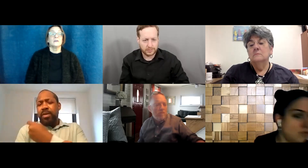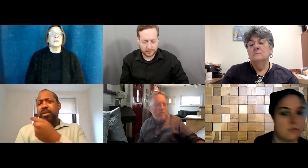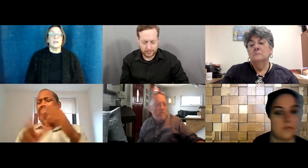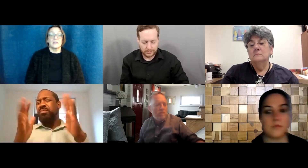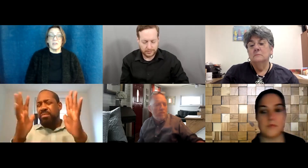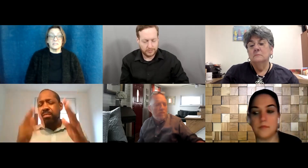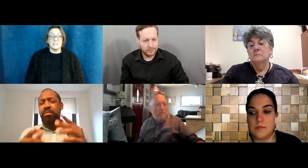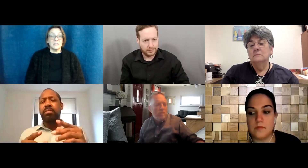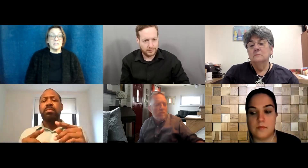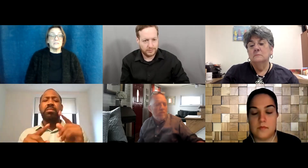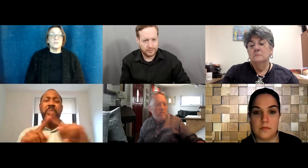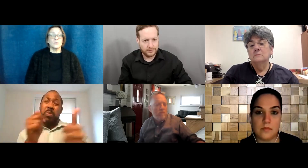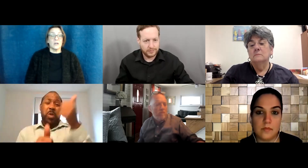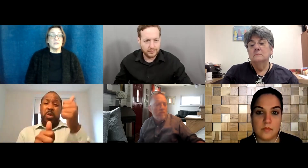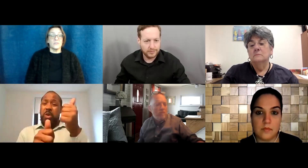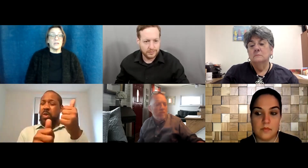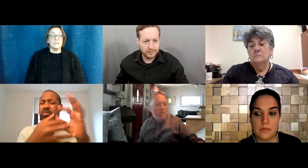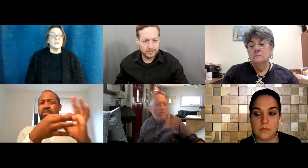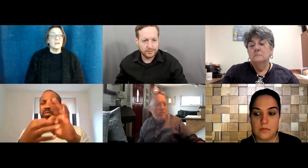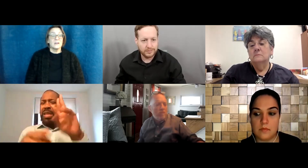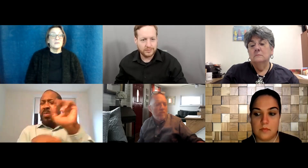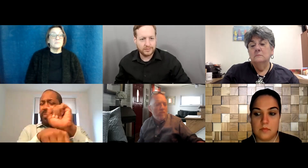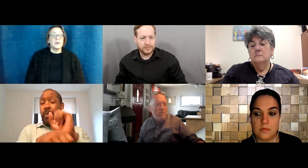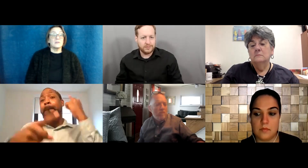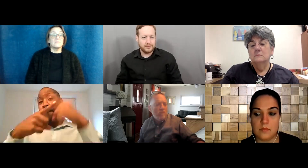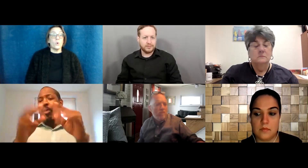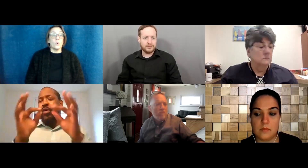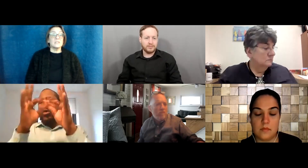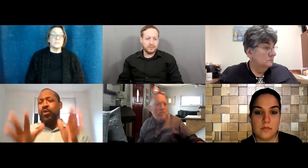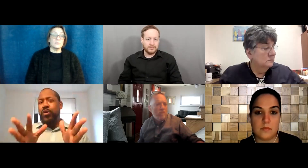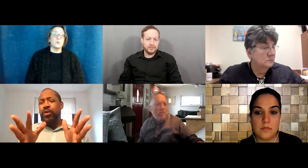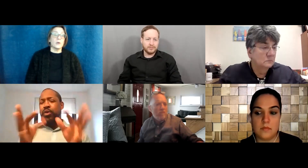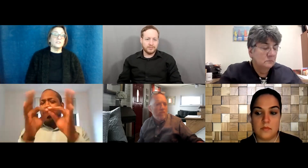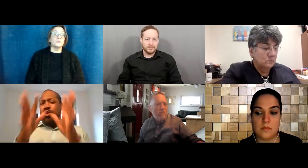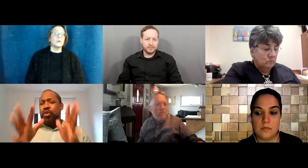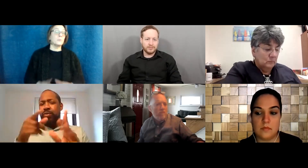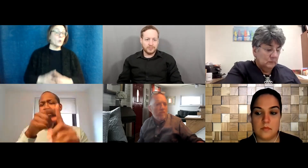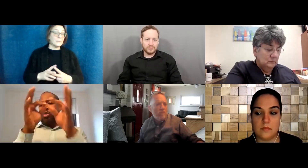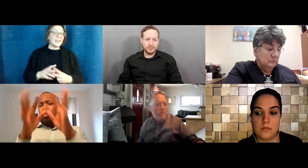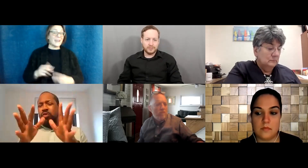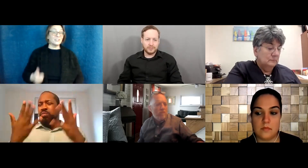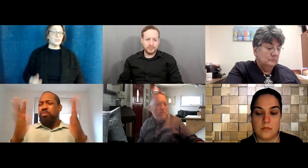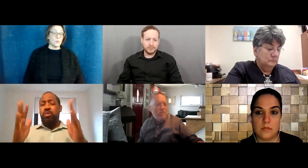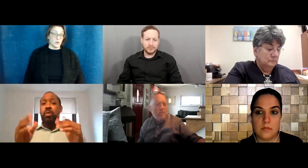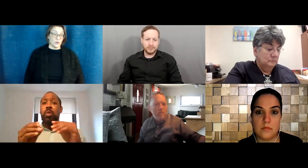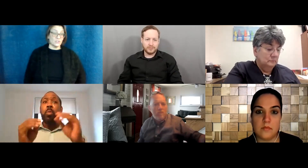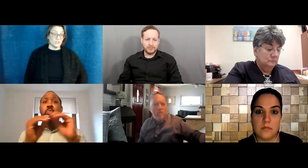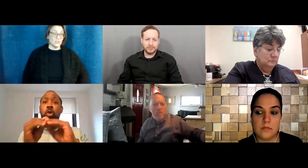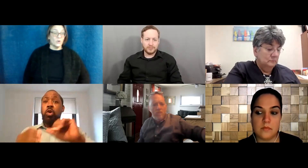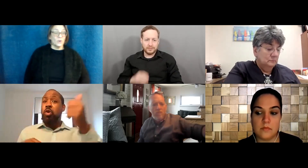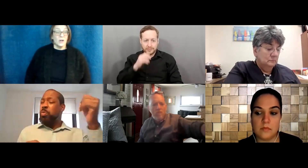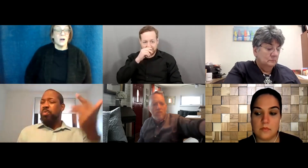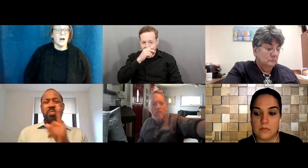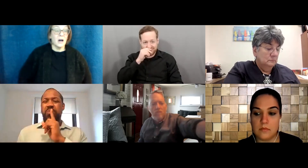SSI, getting vaccines, those kinds of things. But mostly is related to employment and